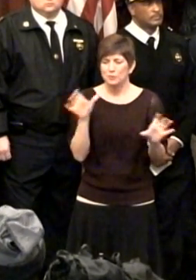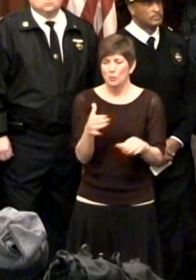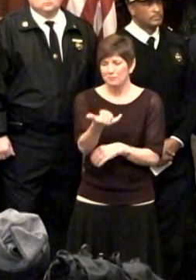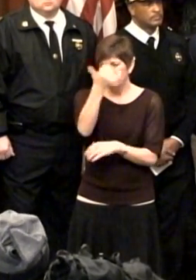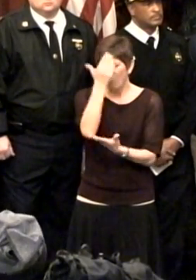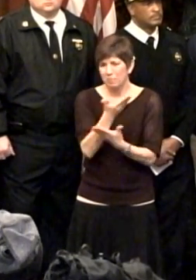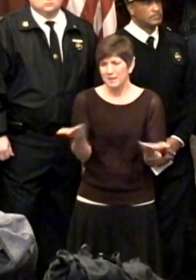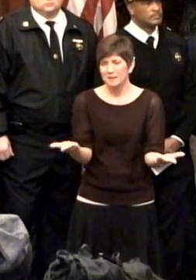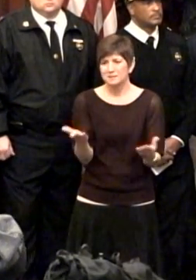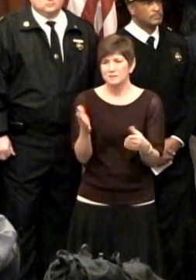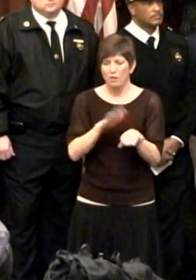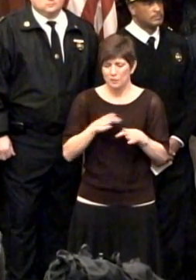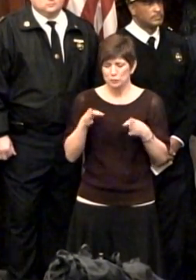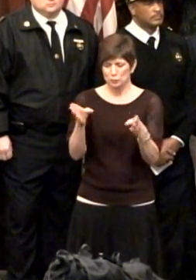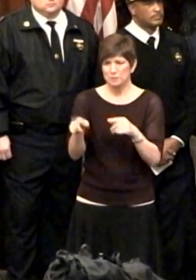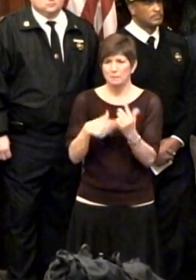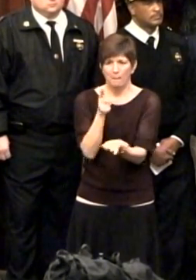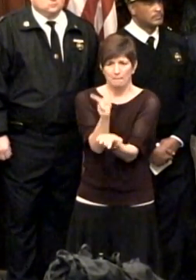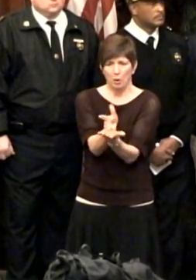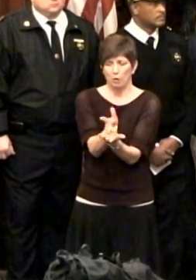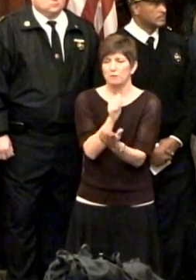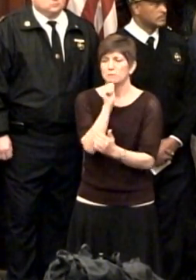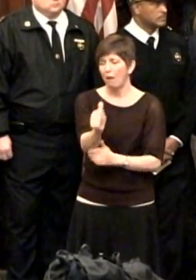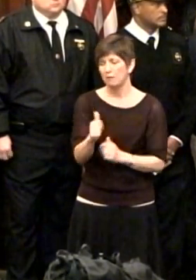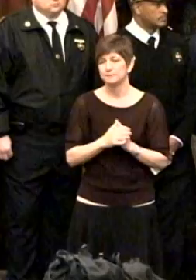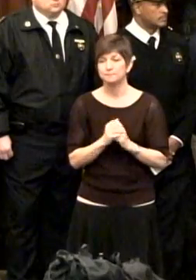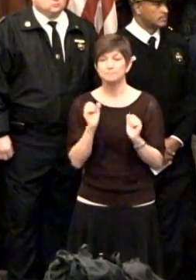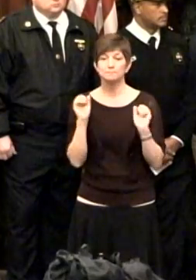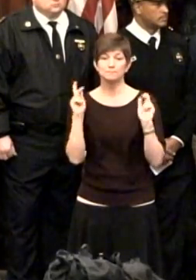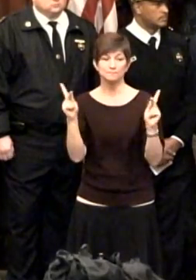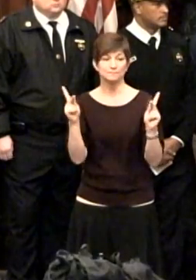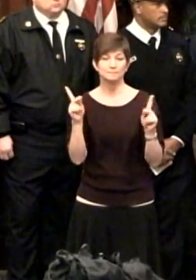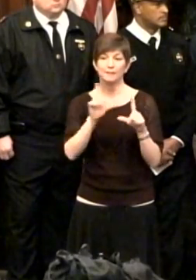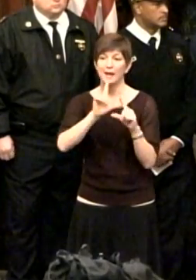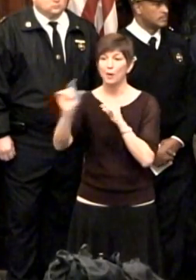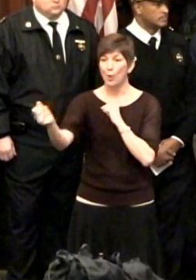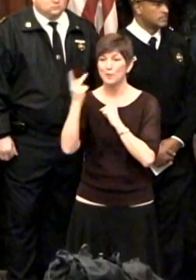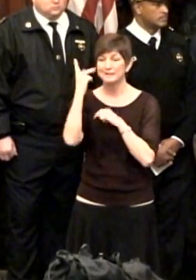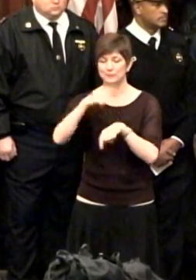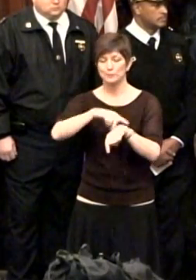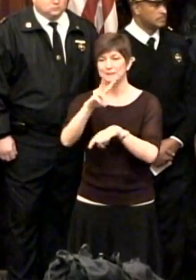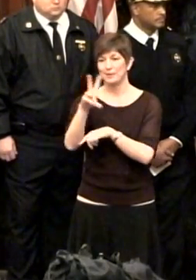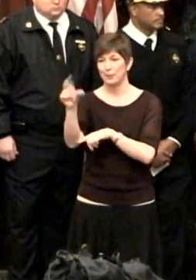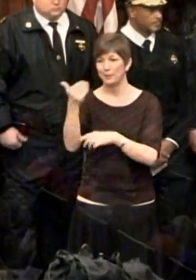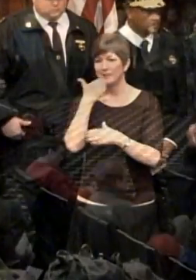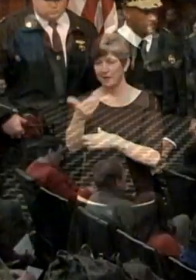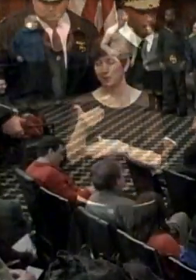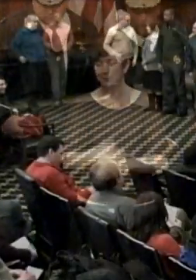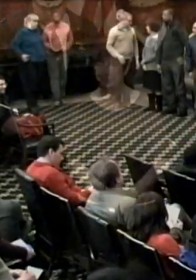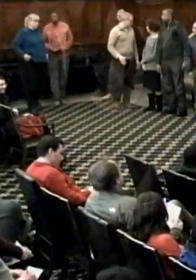things out in the streets about a parking space. All right, got to go. See you guys at 6:30. Bye.